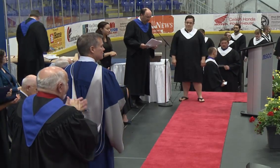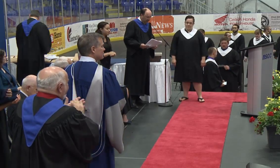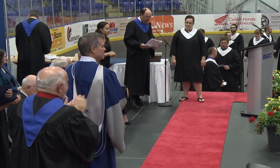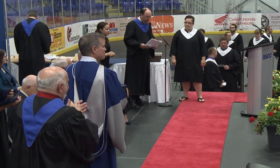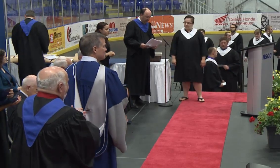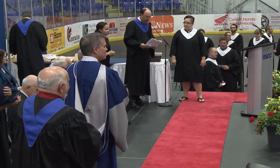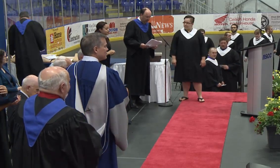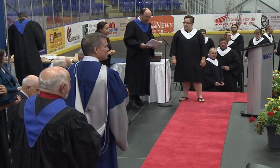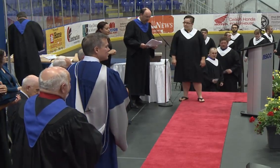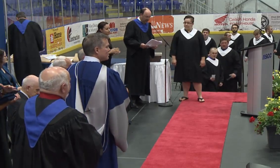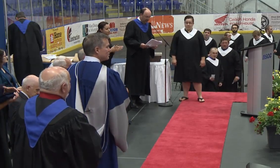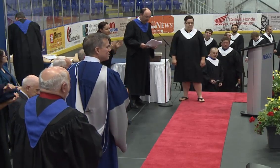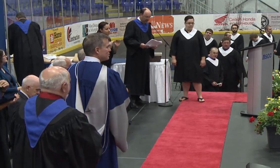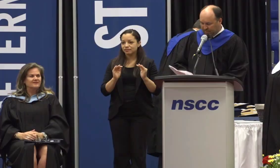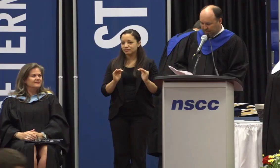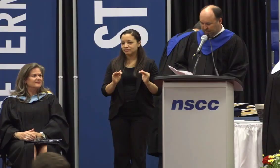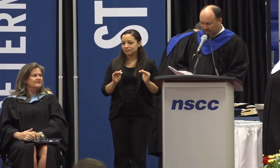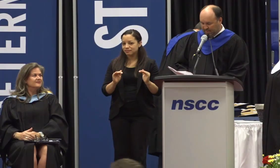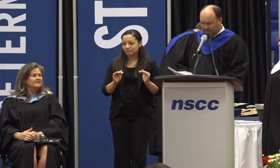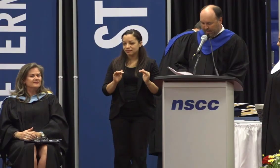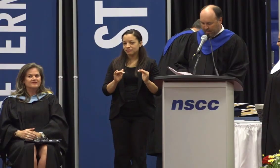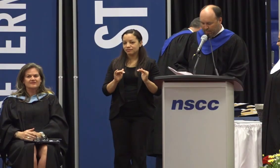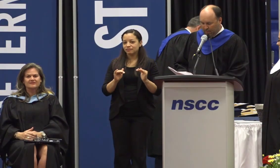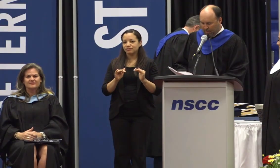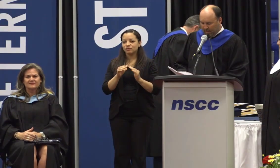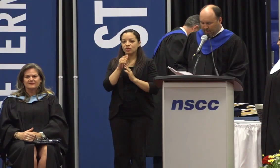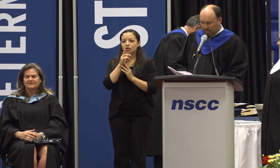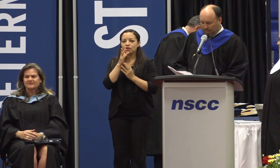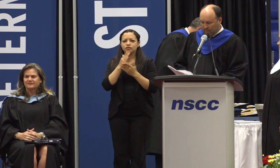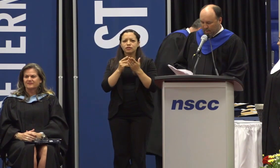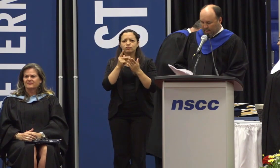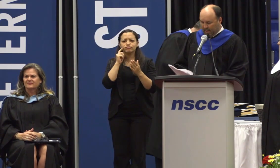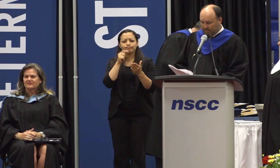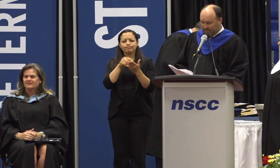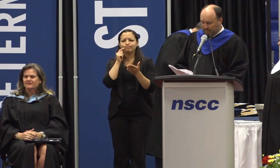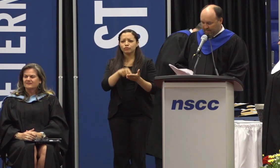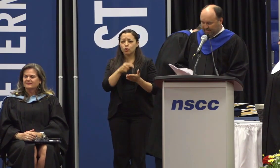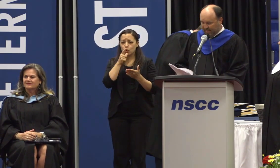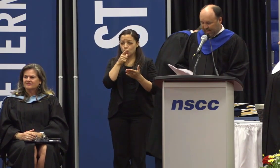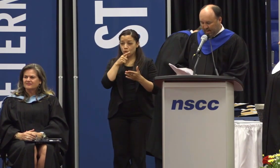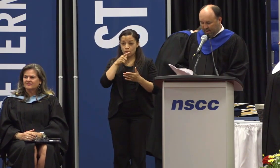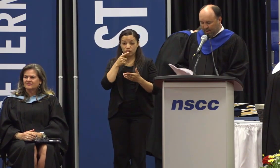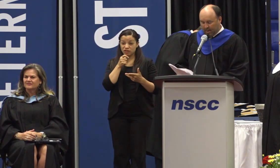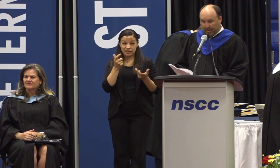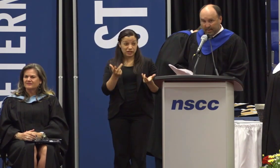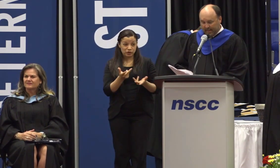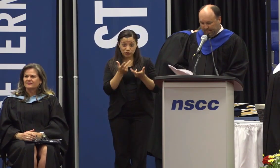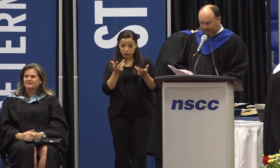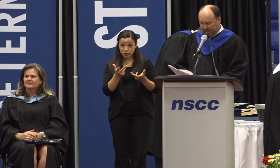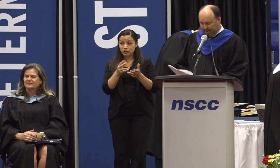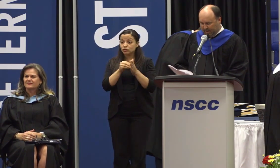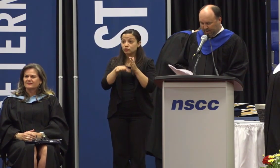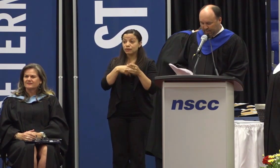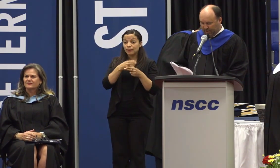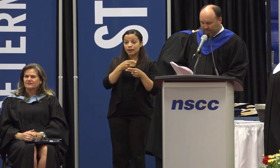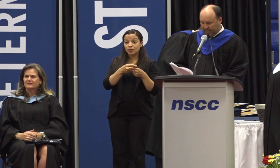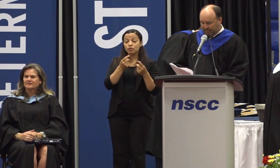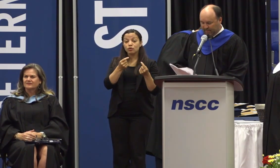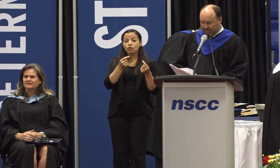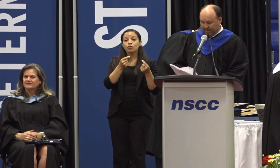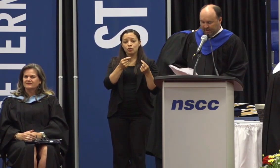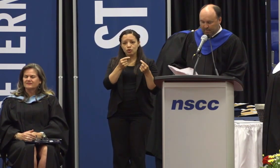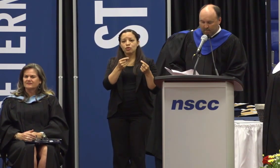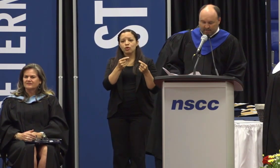For the information of the audience, those students whose names appear in the program but who are unable to be with us today are automatically admitted to their